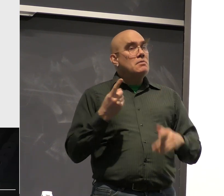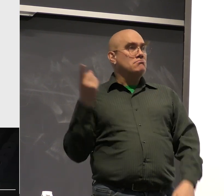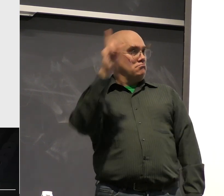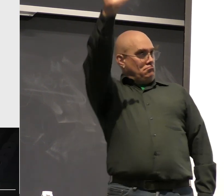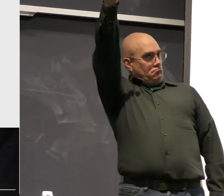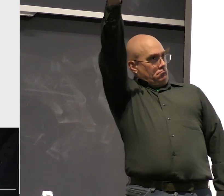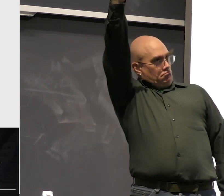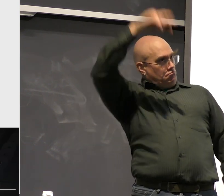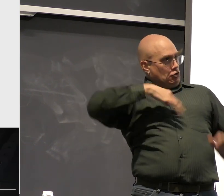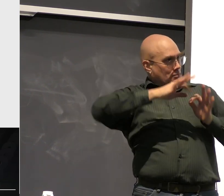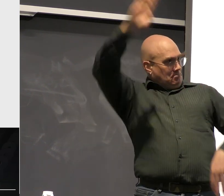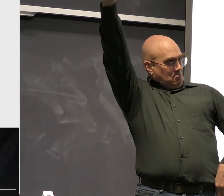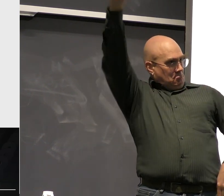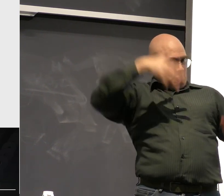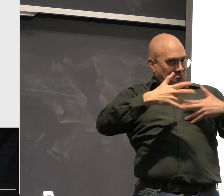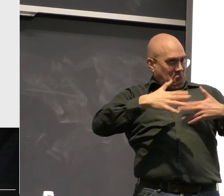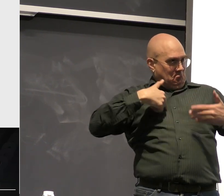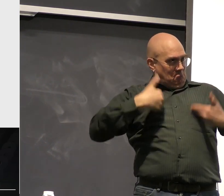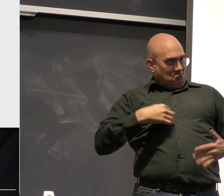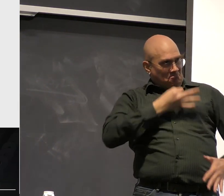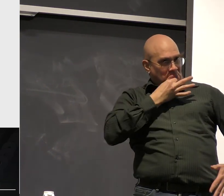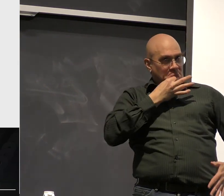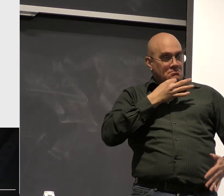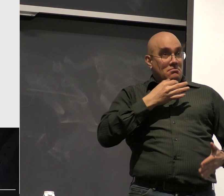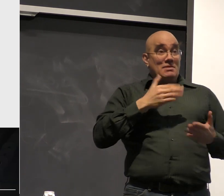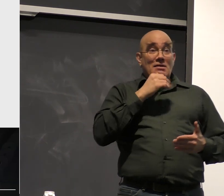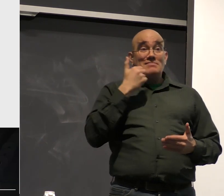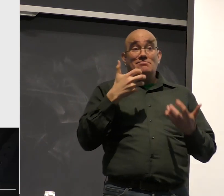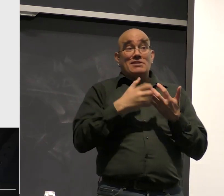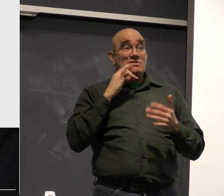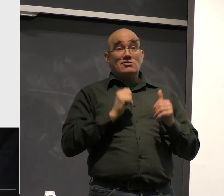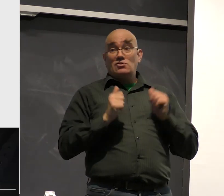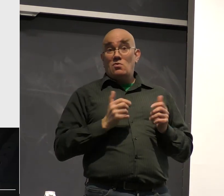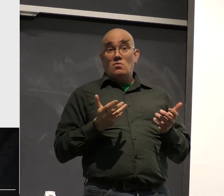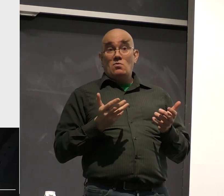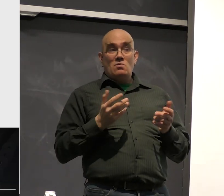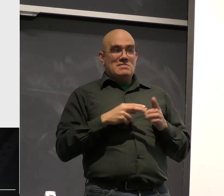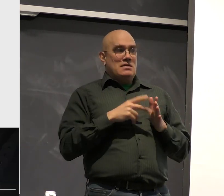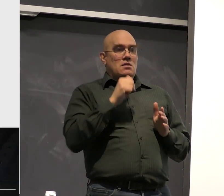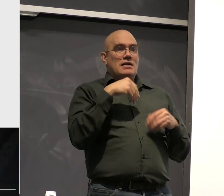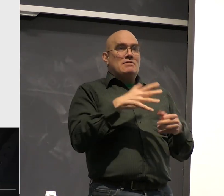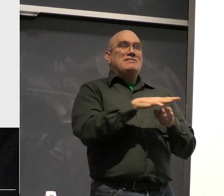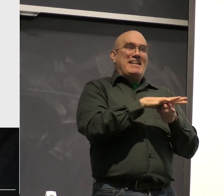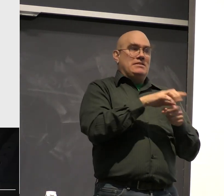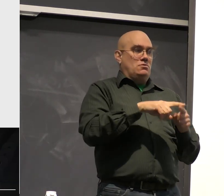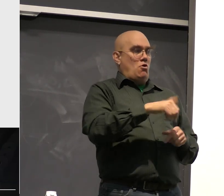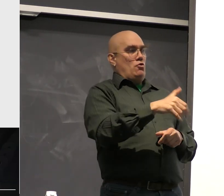work. Sometimes somebody steps forward and says, I'll do the work. I got this, I'm an expert, but they might or might not be a good fit to that show. So it